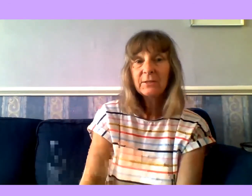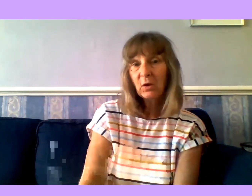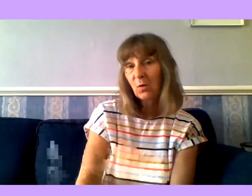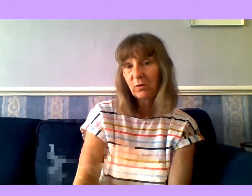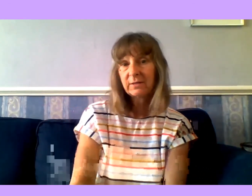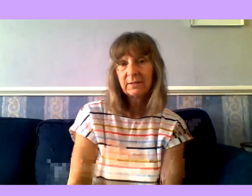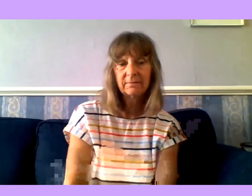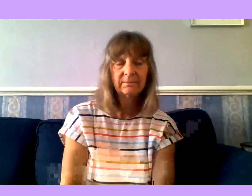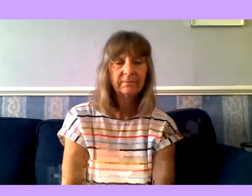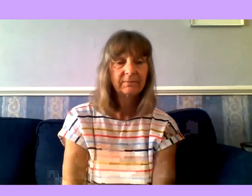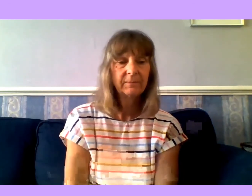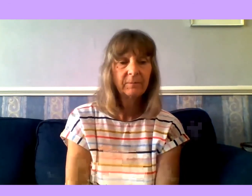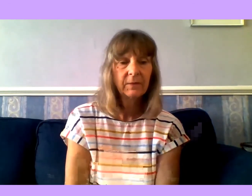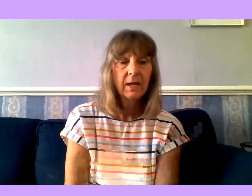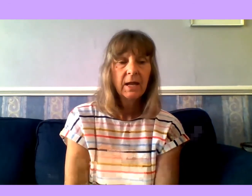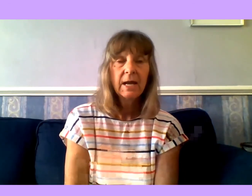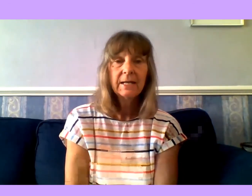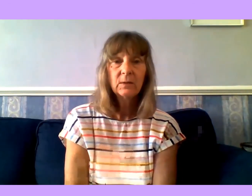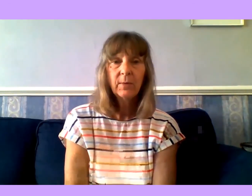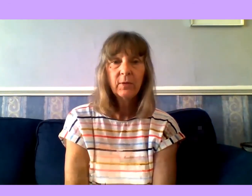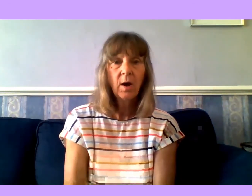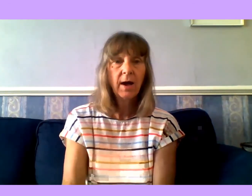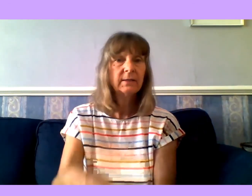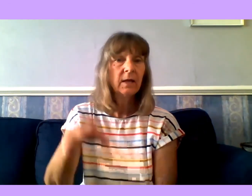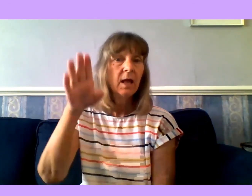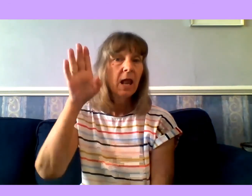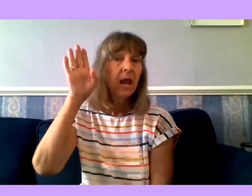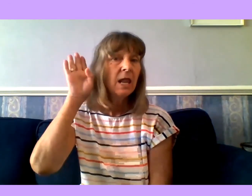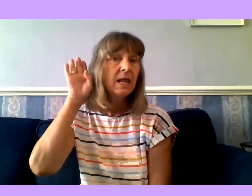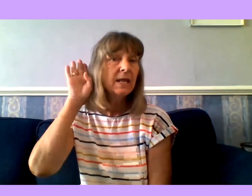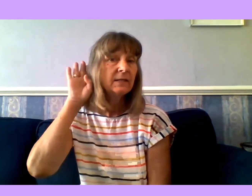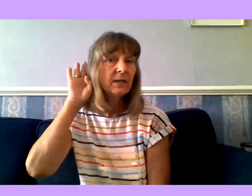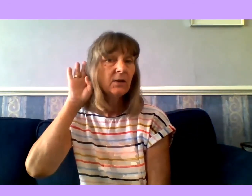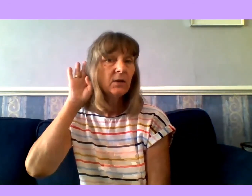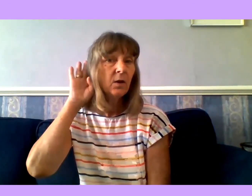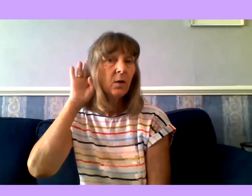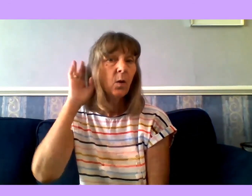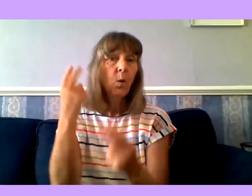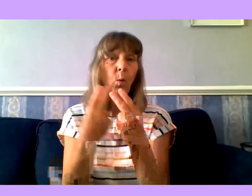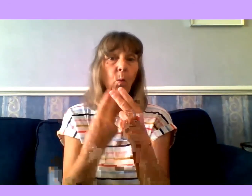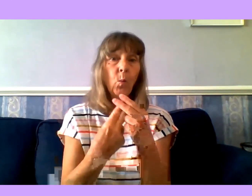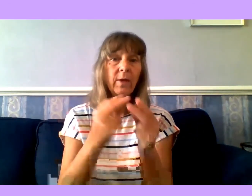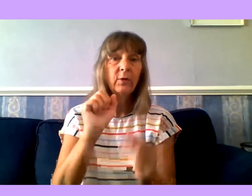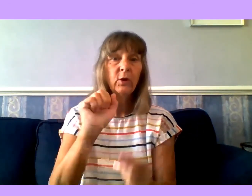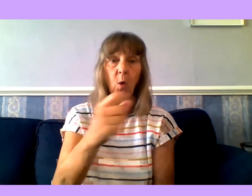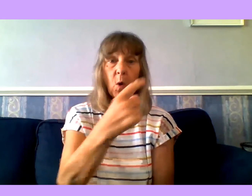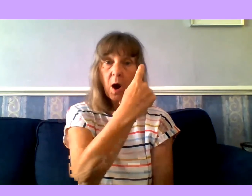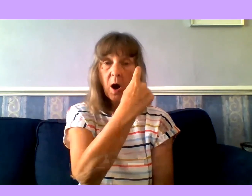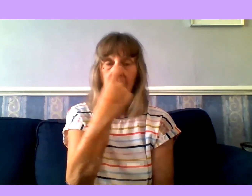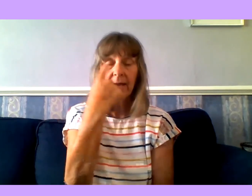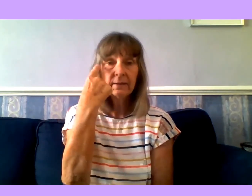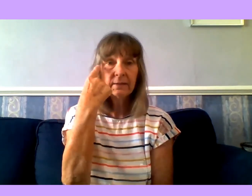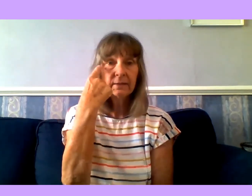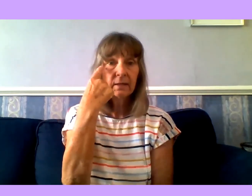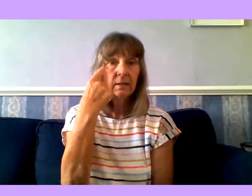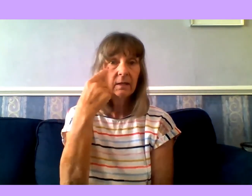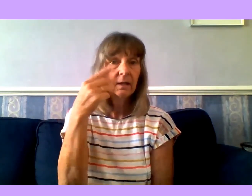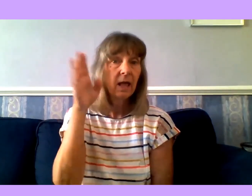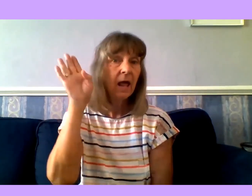So that's the chorus. Listen with your eyes. Listen with your